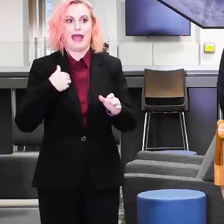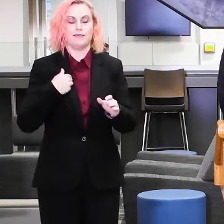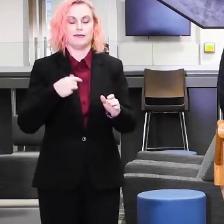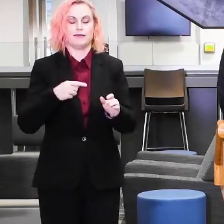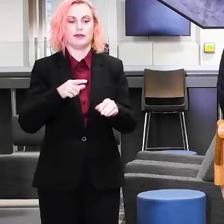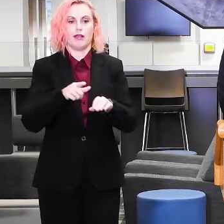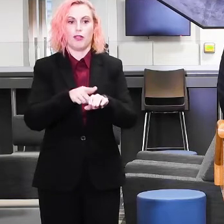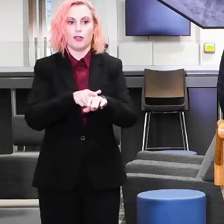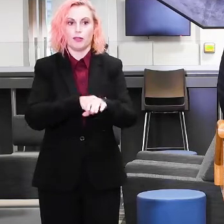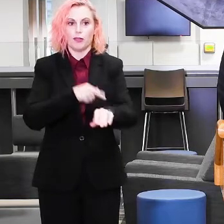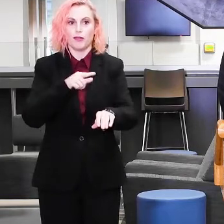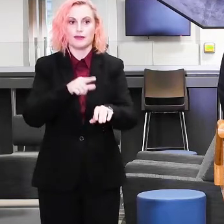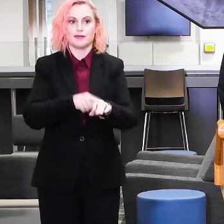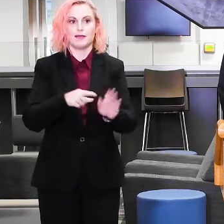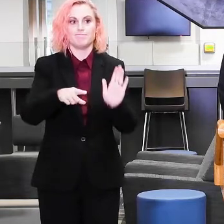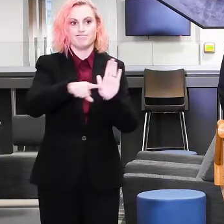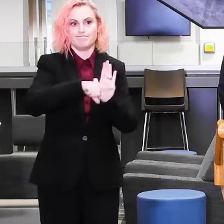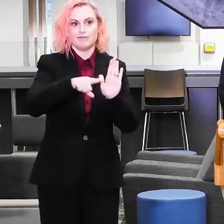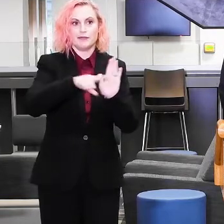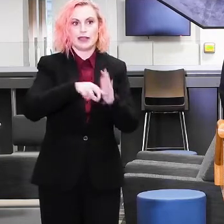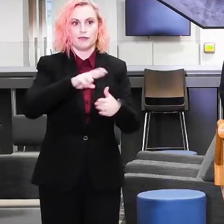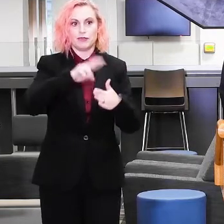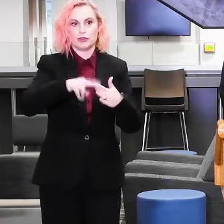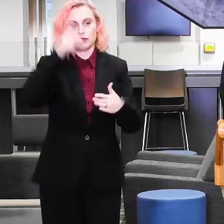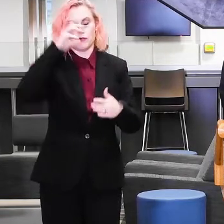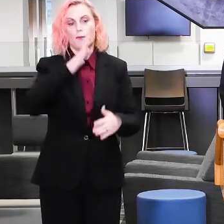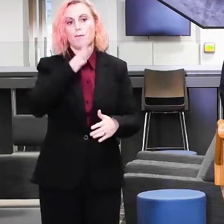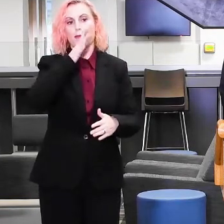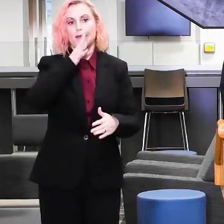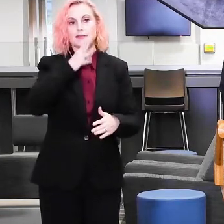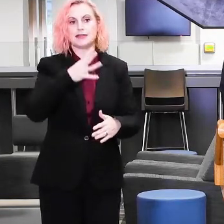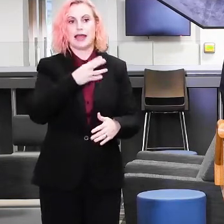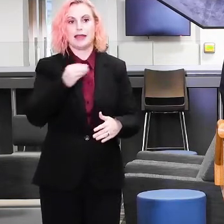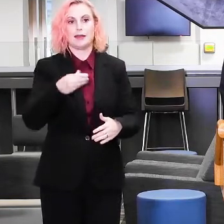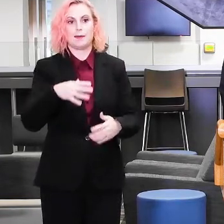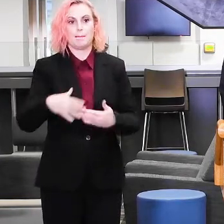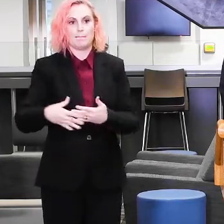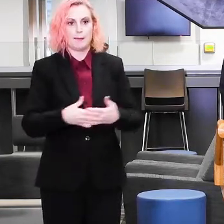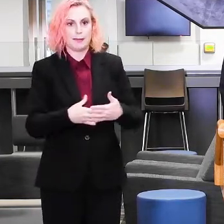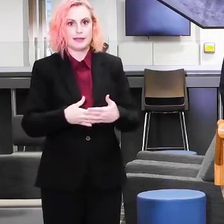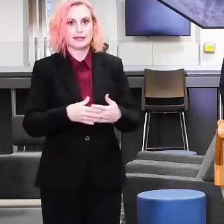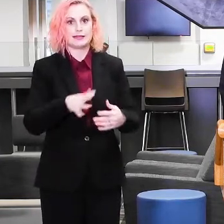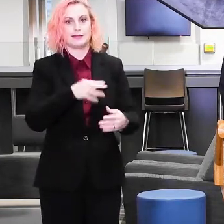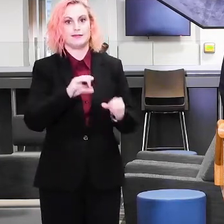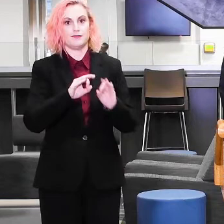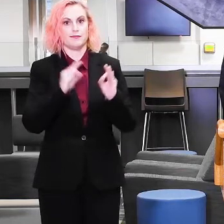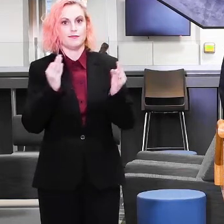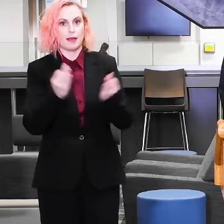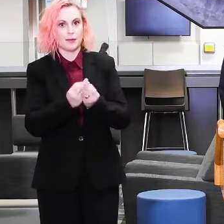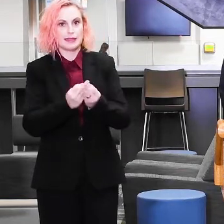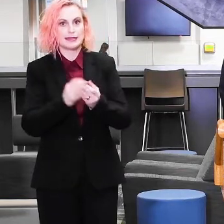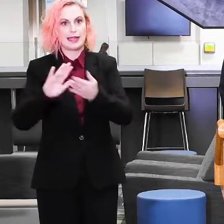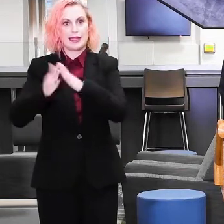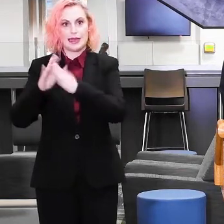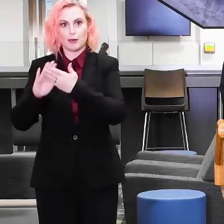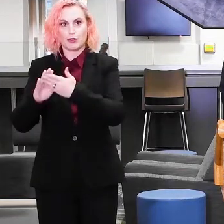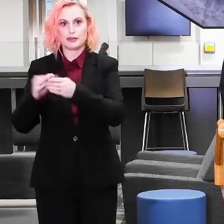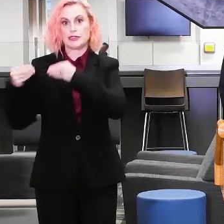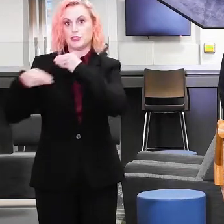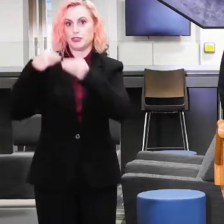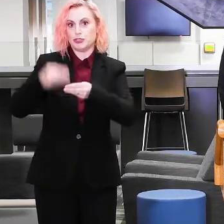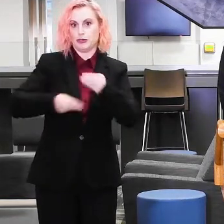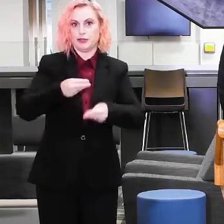long-term adverse life outcomes for mothers, babies, families, neighborhoods, and